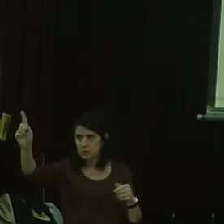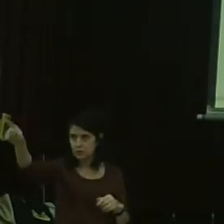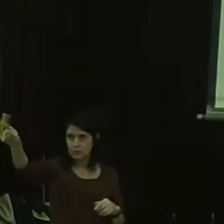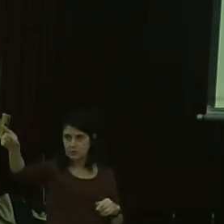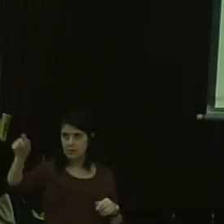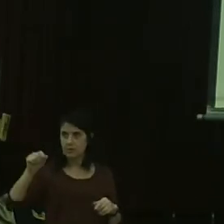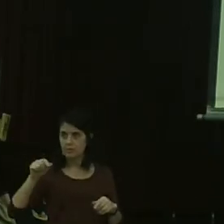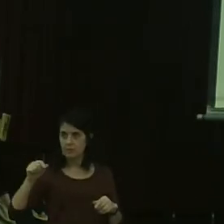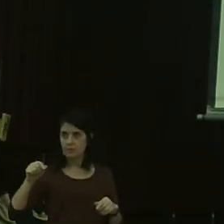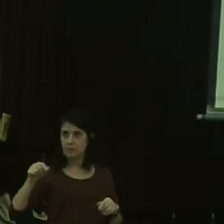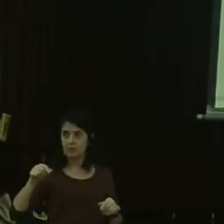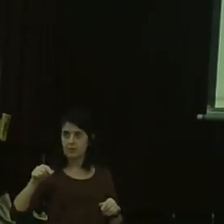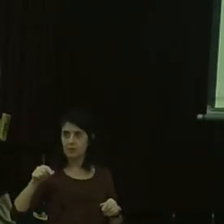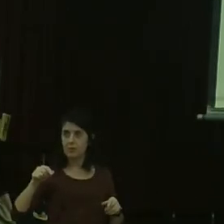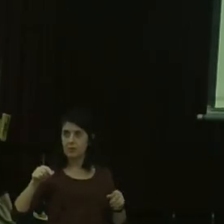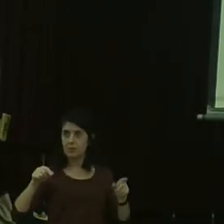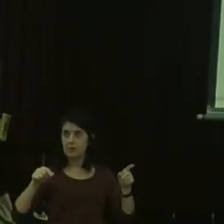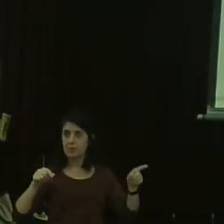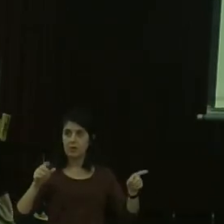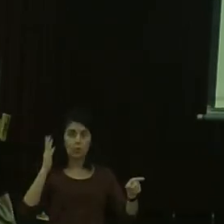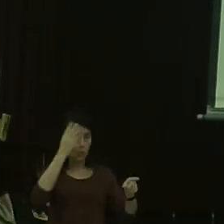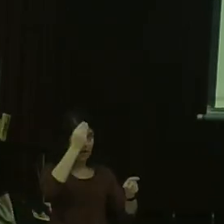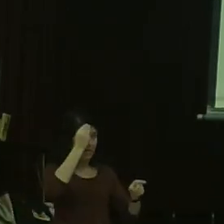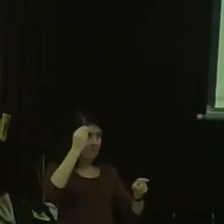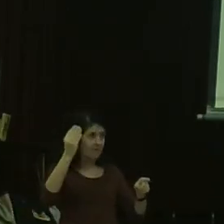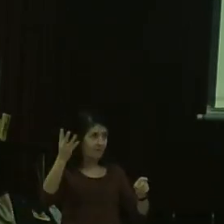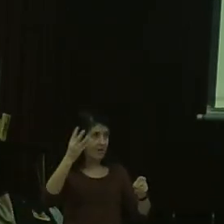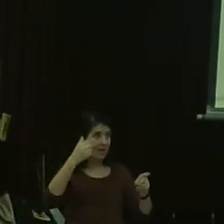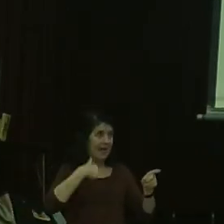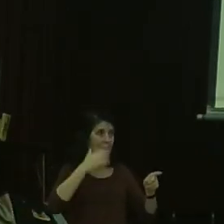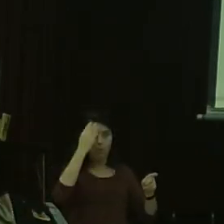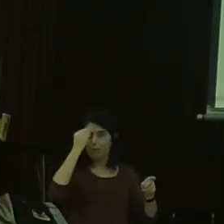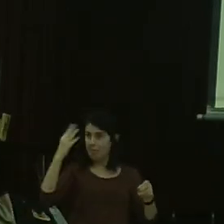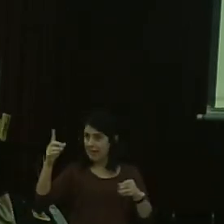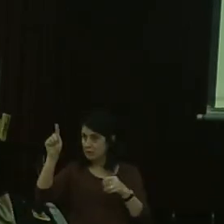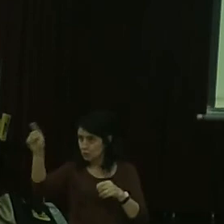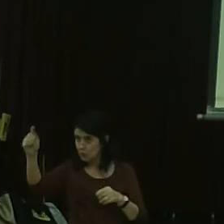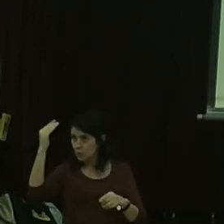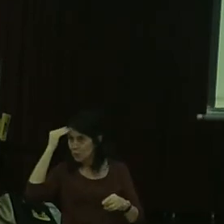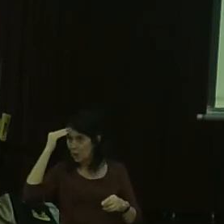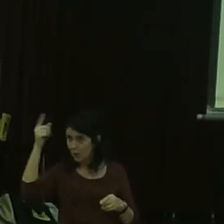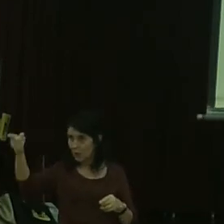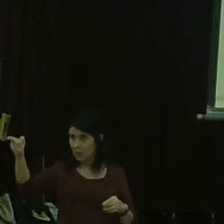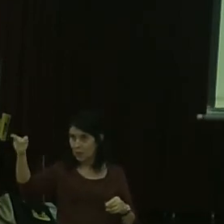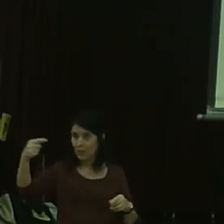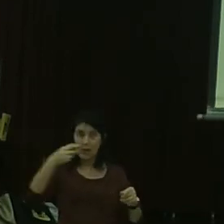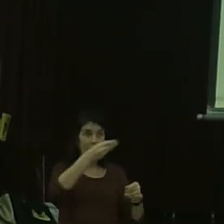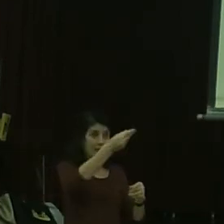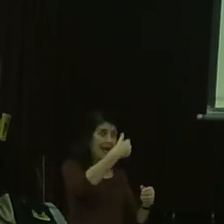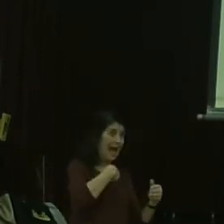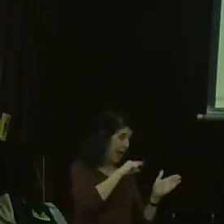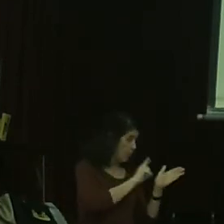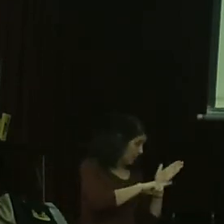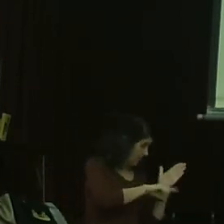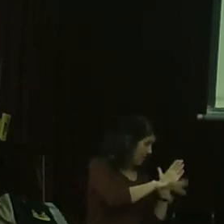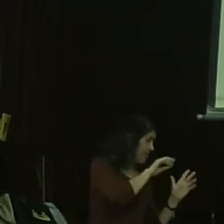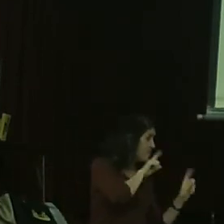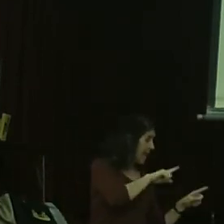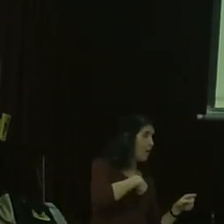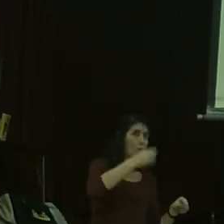So you will, I'm just checking, you're not following up with. Well, I was going to let you know. Yeah. Okay, well, yes, I will get your contact